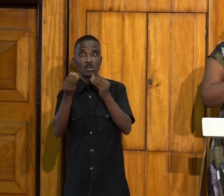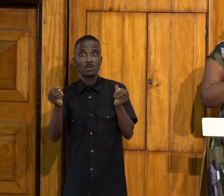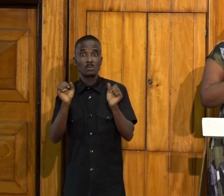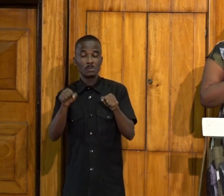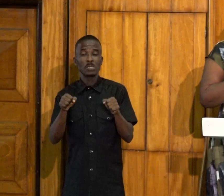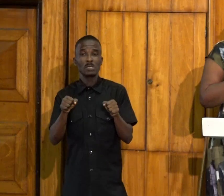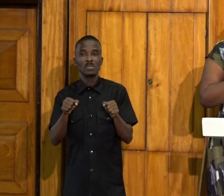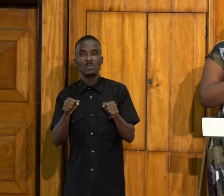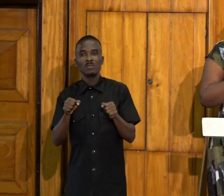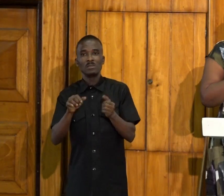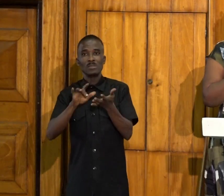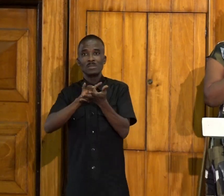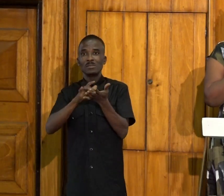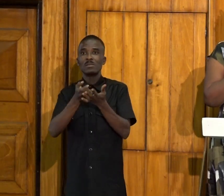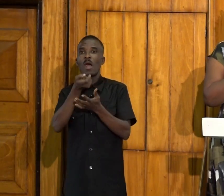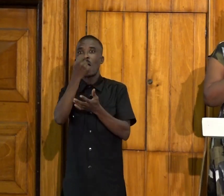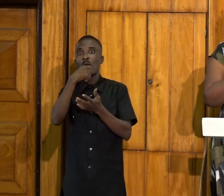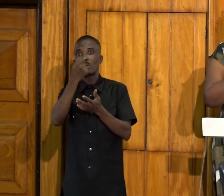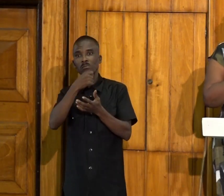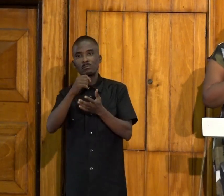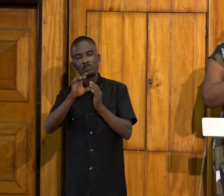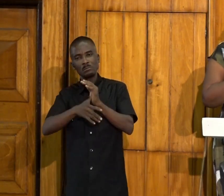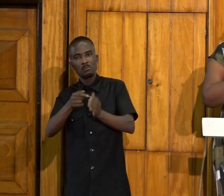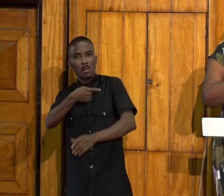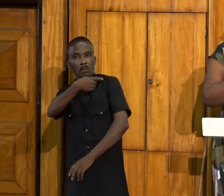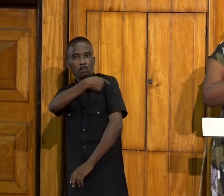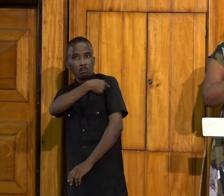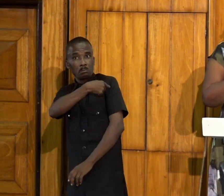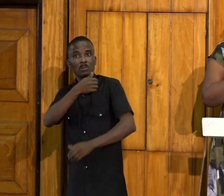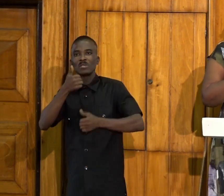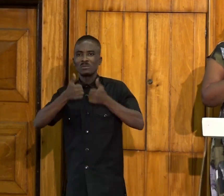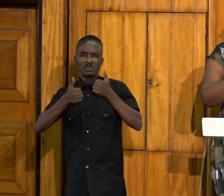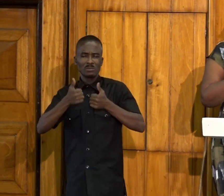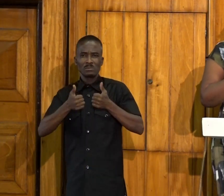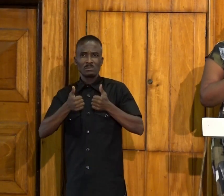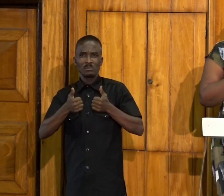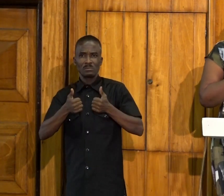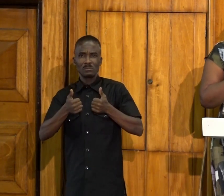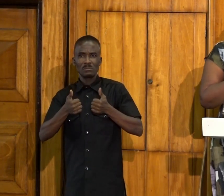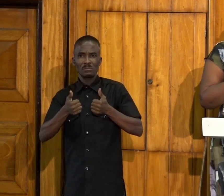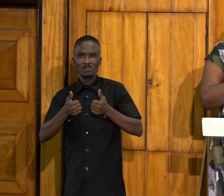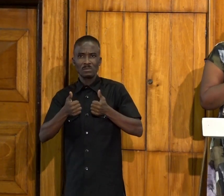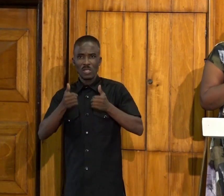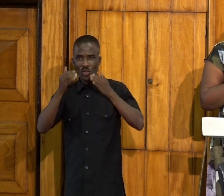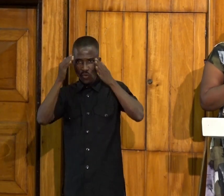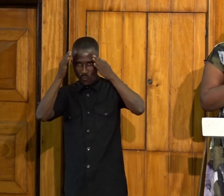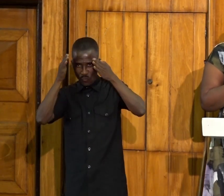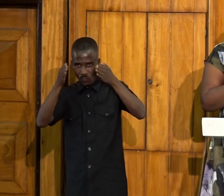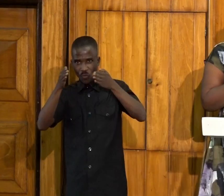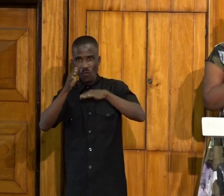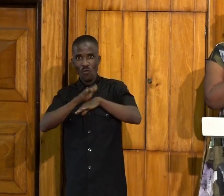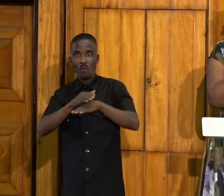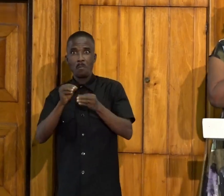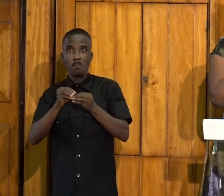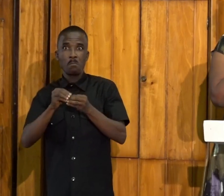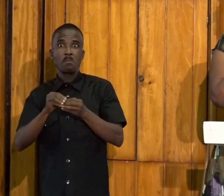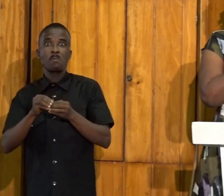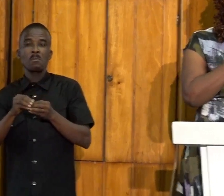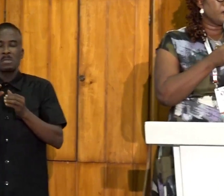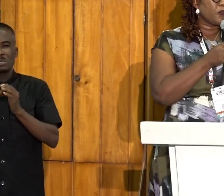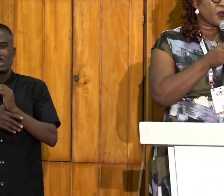on oral PrEP and injectable PrEP, and for injectable PrEP, he focused on Cabrele and then